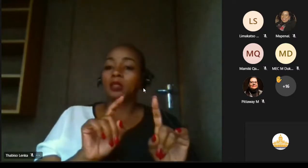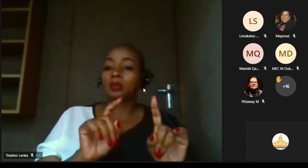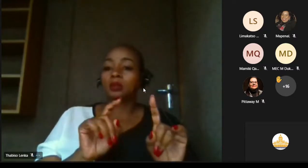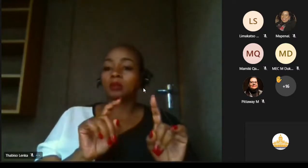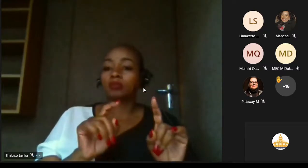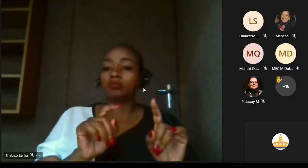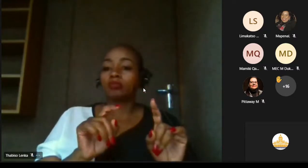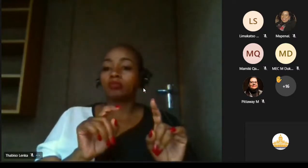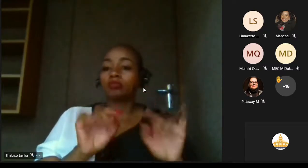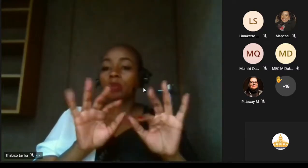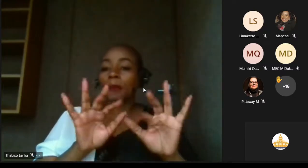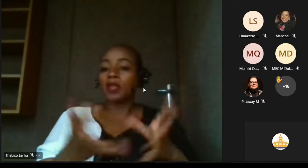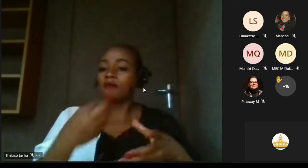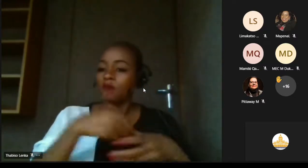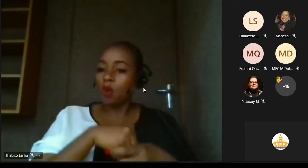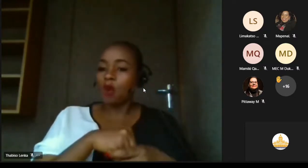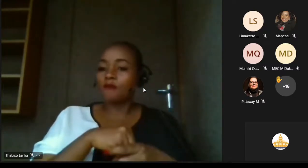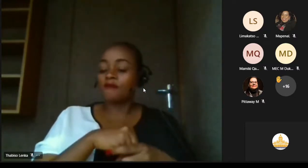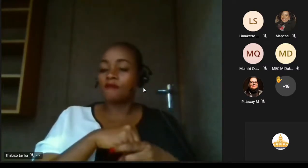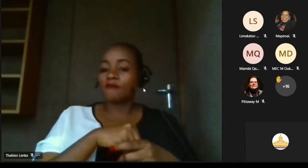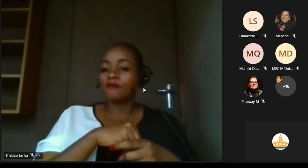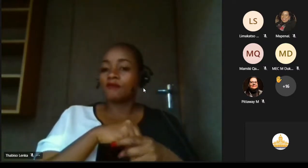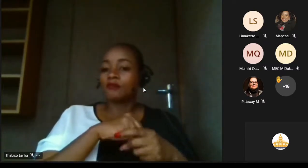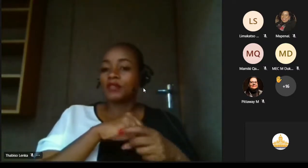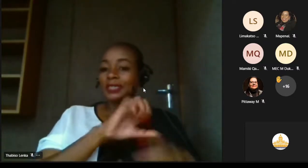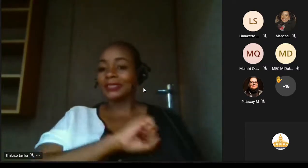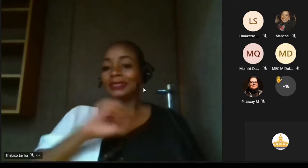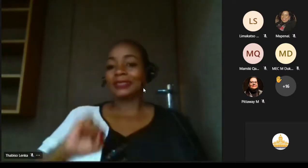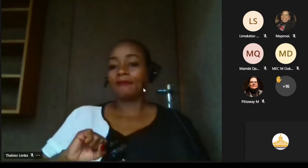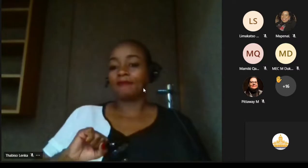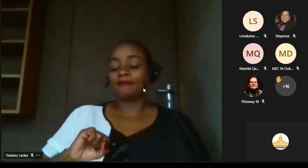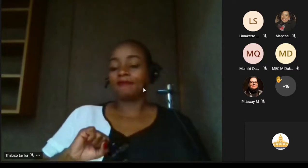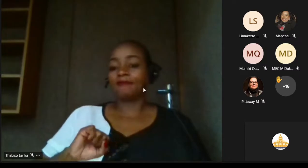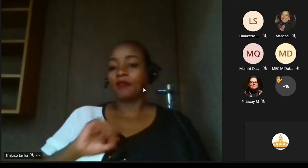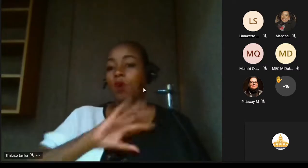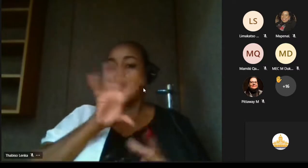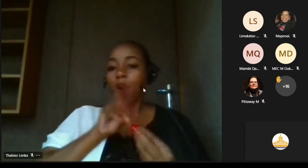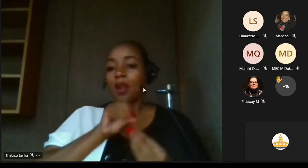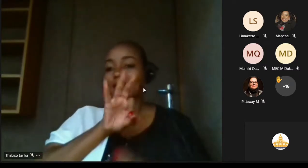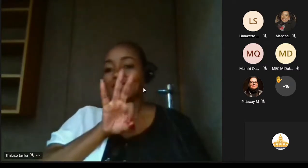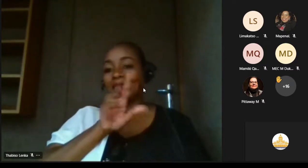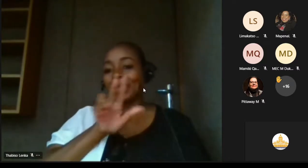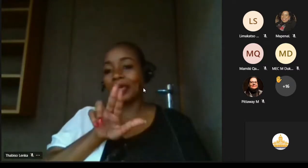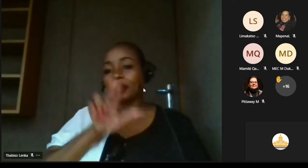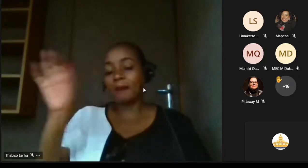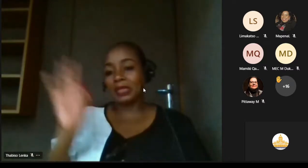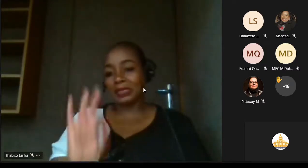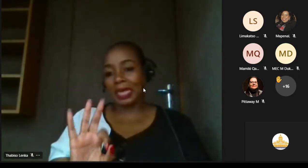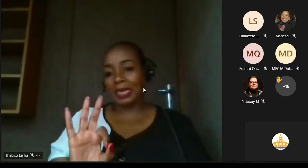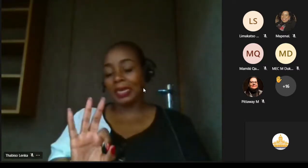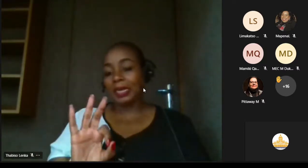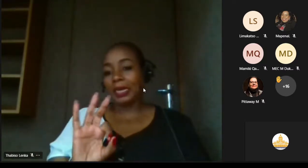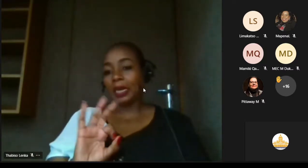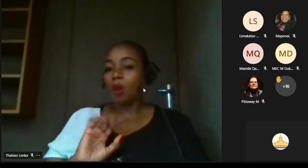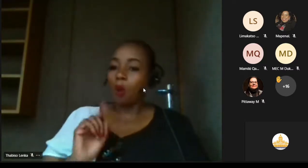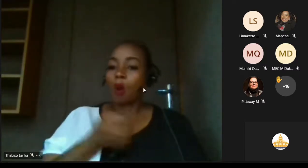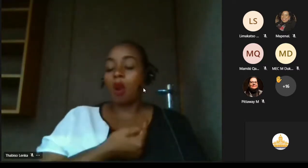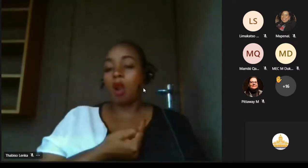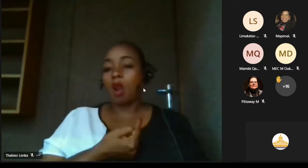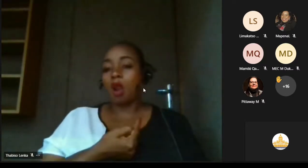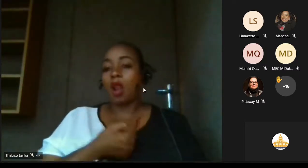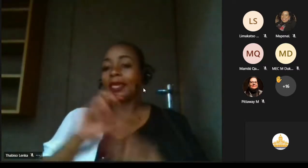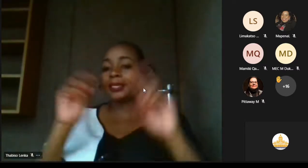to employee-related costs, totaling 1.45 billion, which is 38%, followed by bulk services,